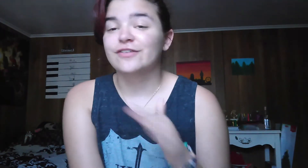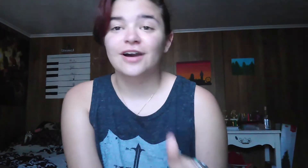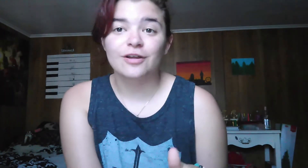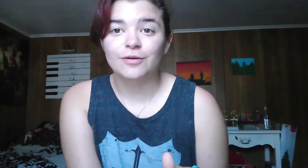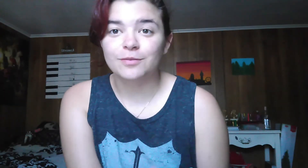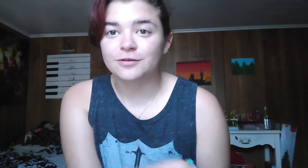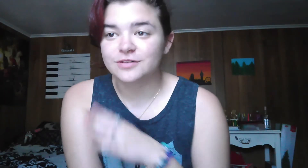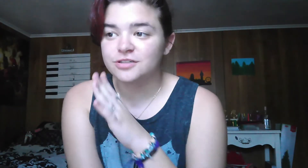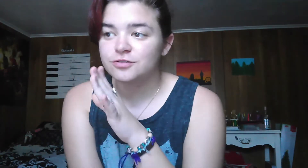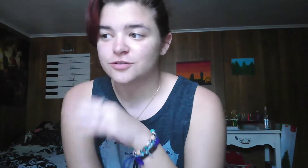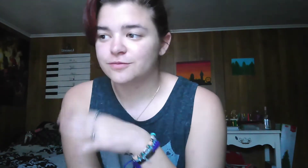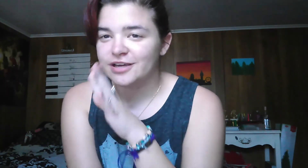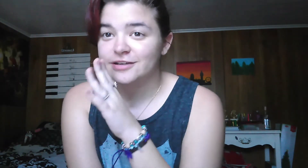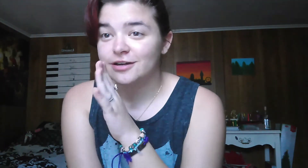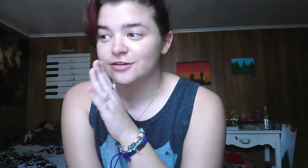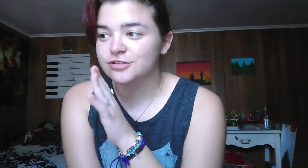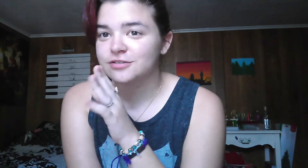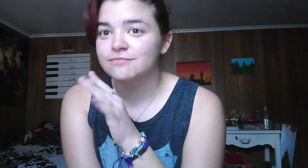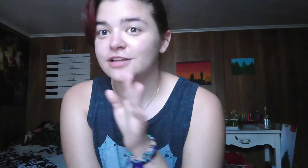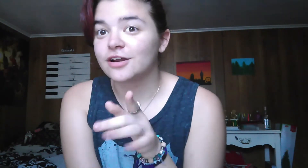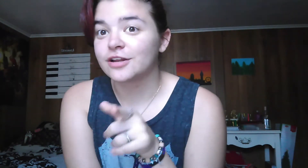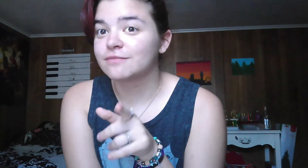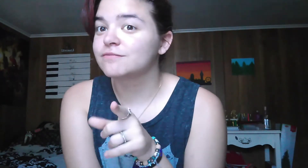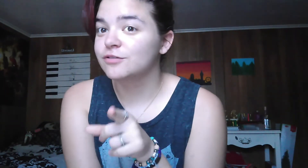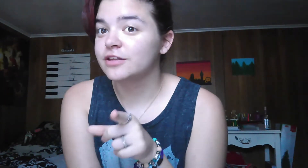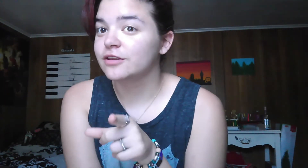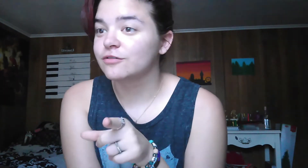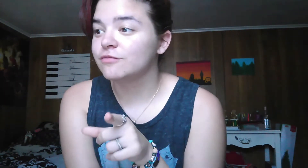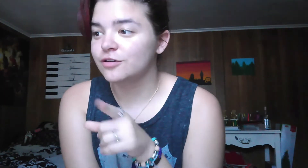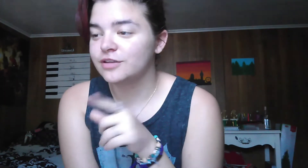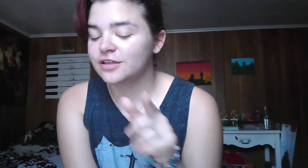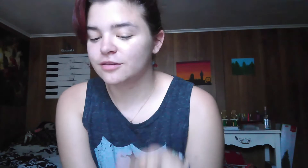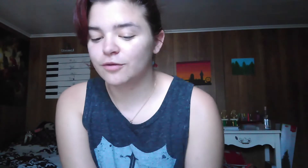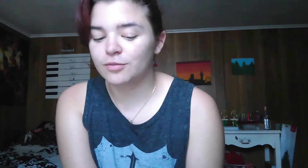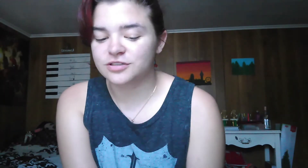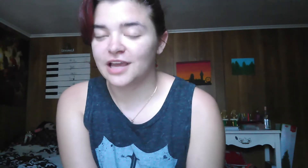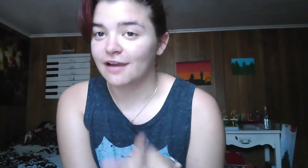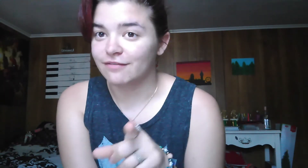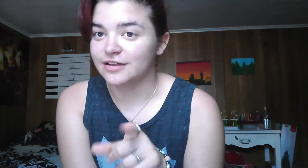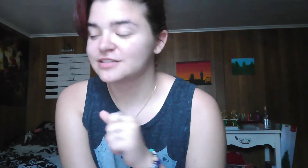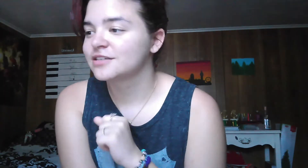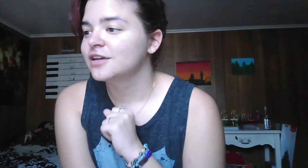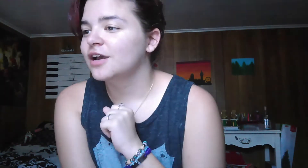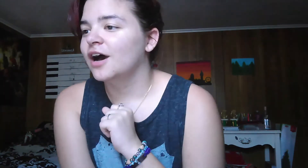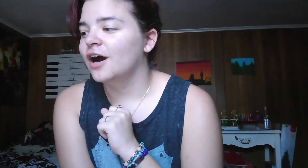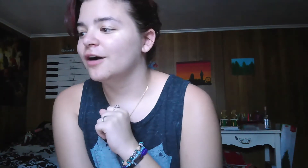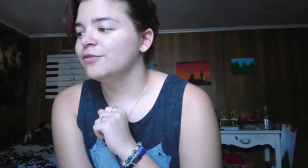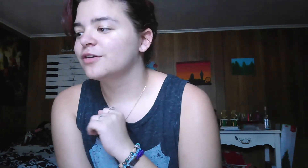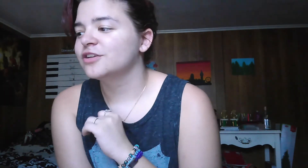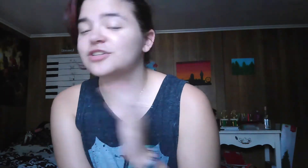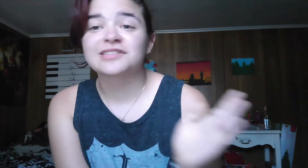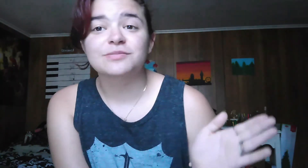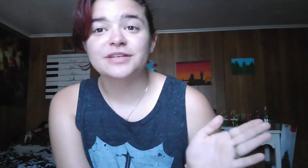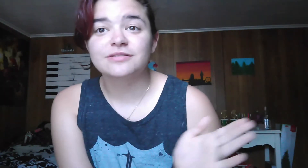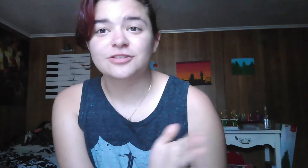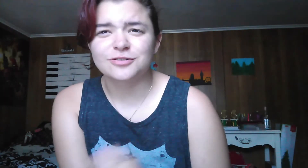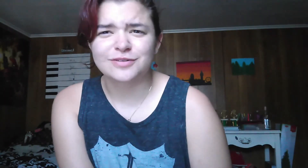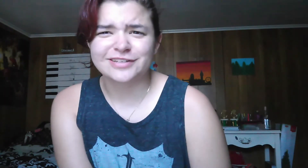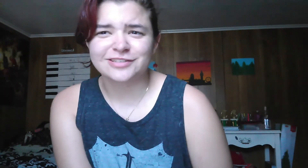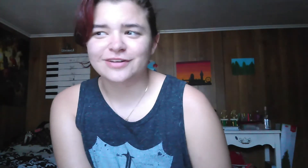not on mobile, which YouTube, yeah, get on it. You need the mobile to have this. You can adjust the speed to where you can slow